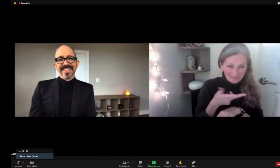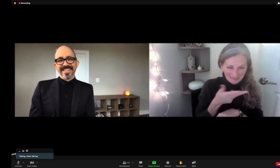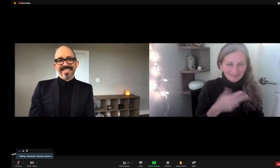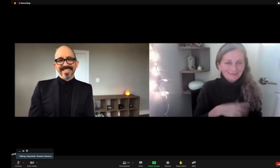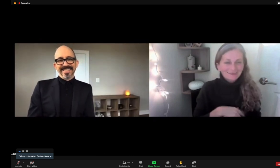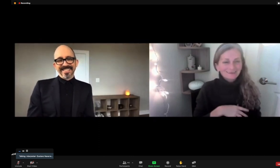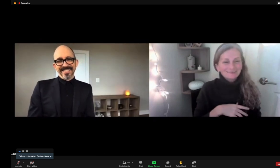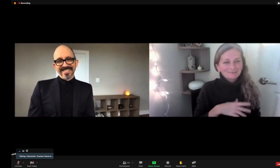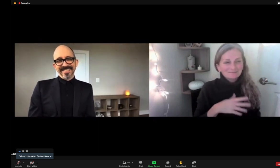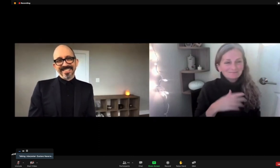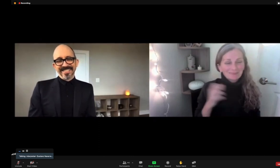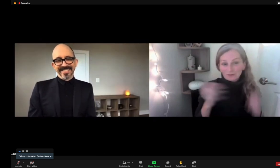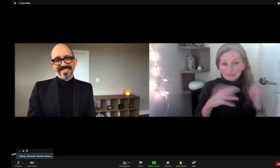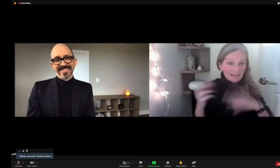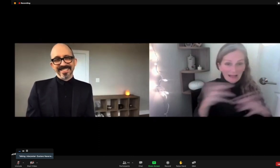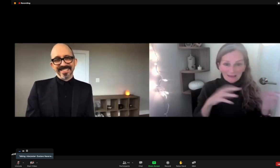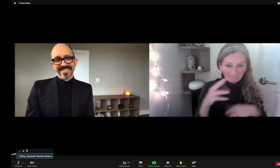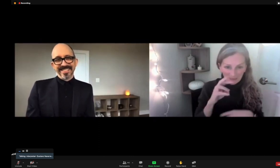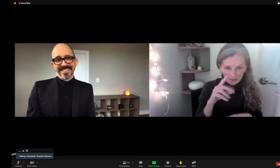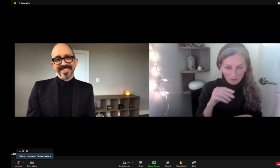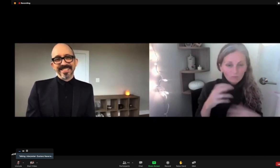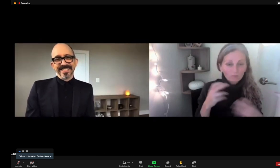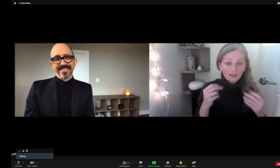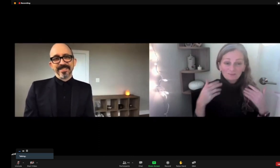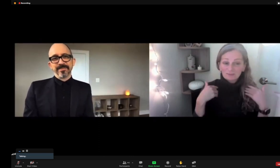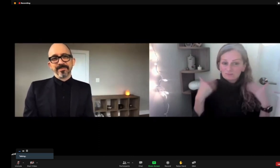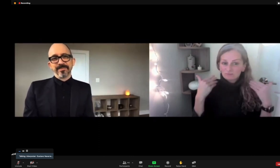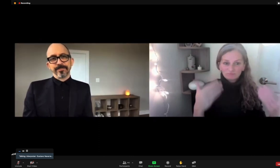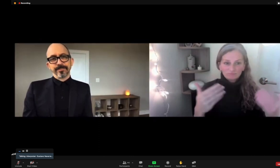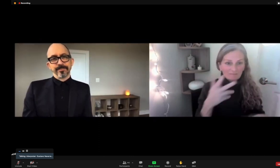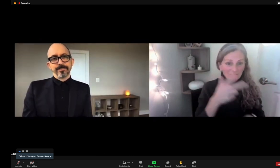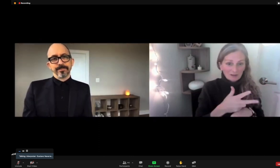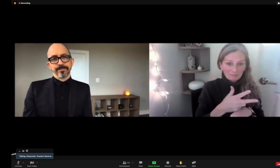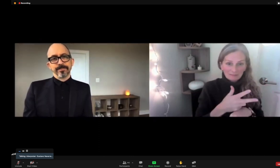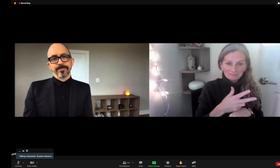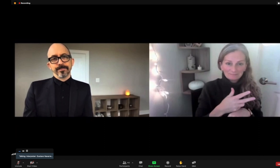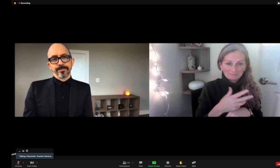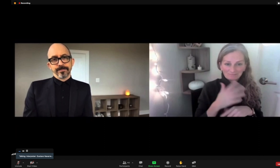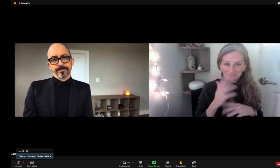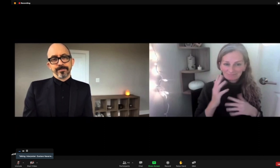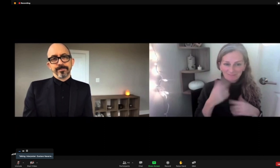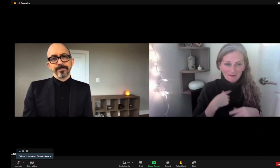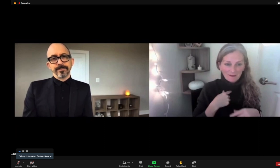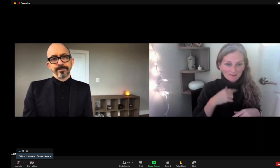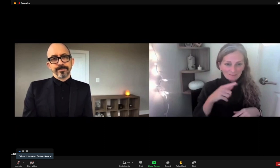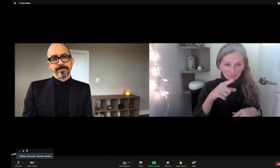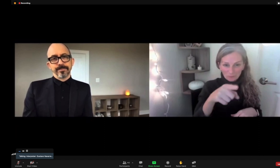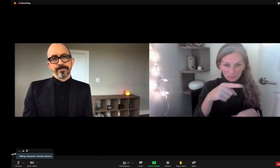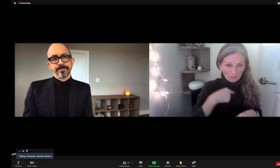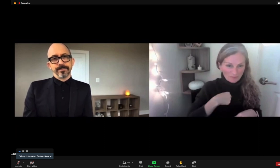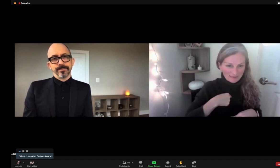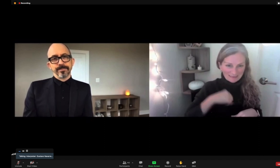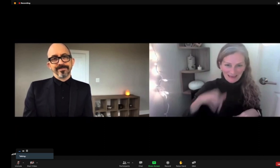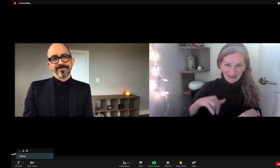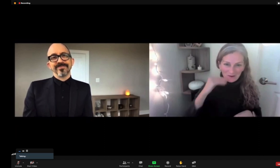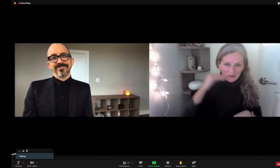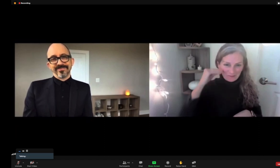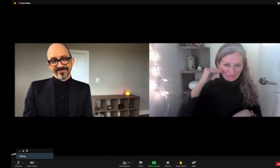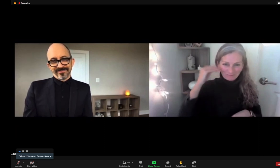Virtually, the three of us that were able to connect. And we brainstormed and then we began this filming process. You and